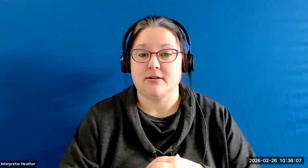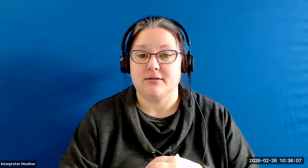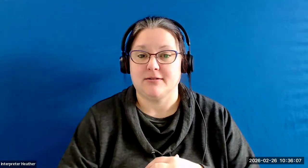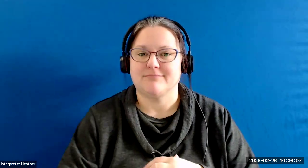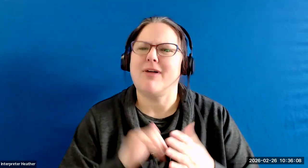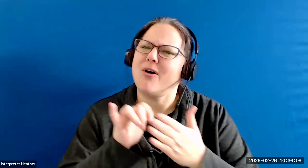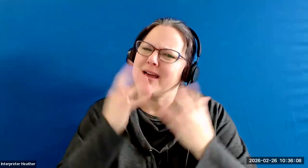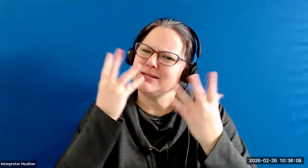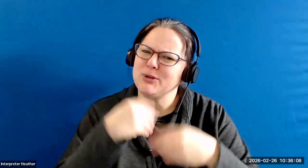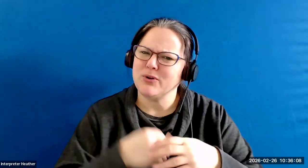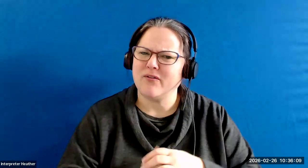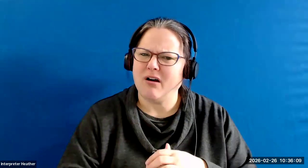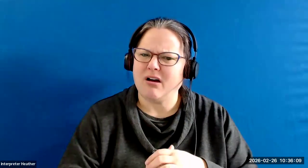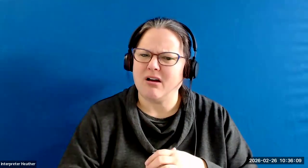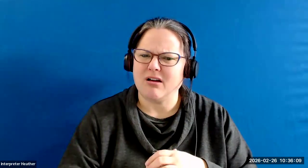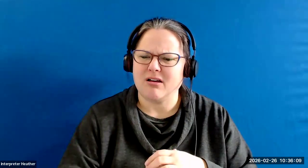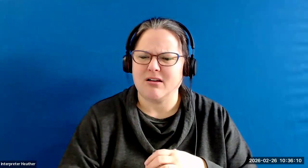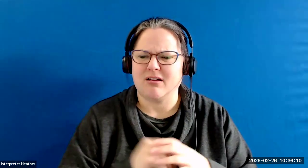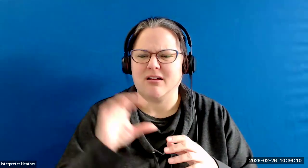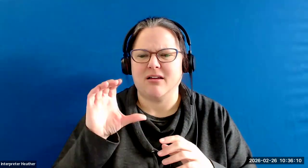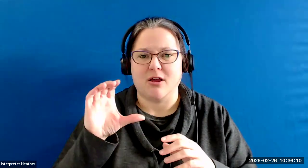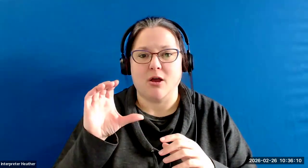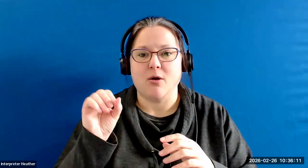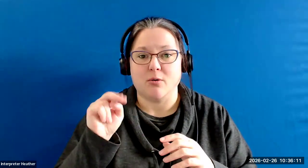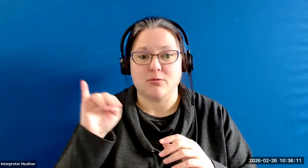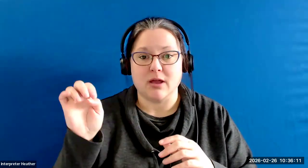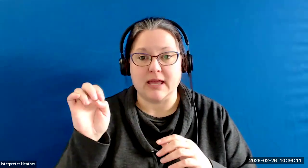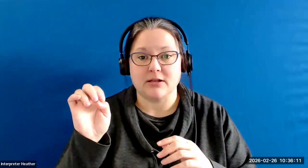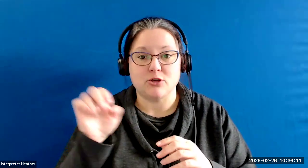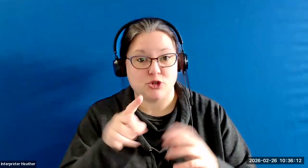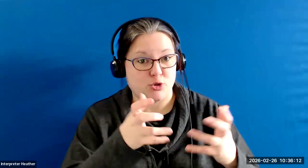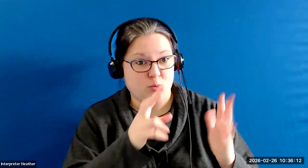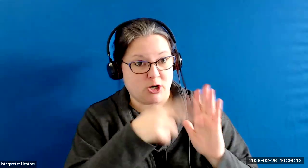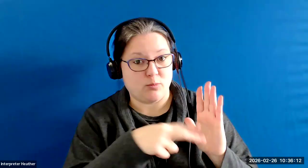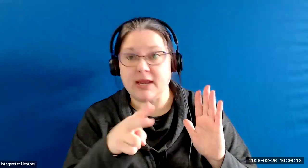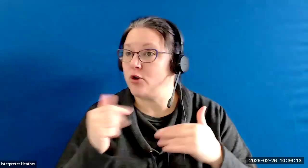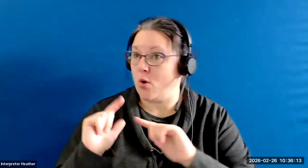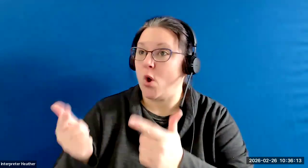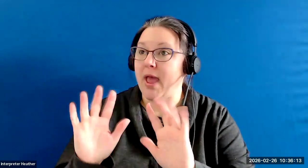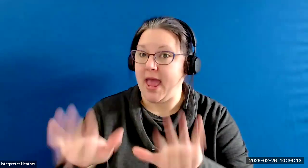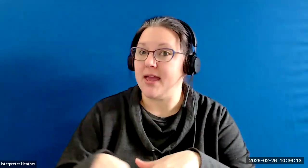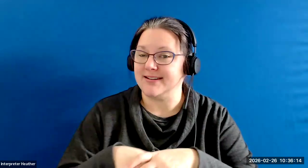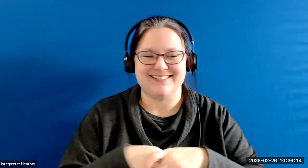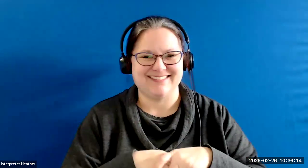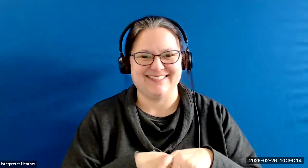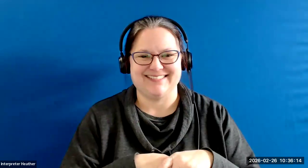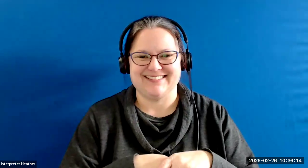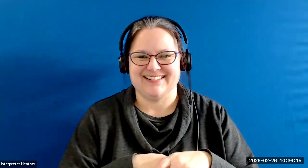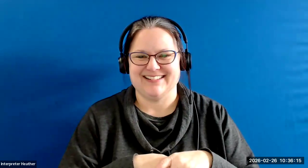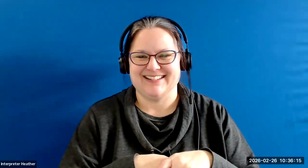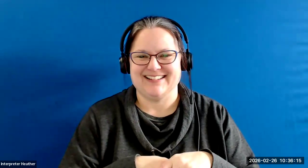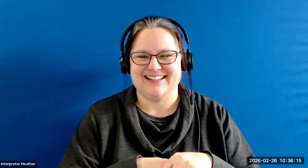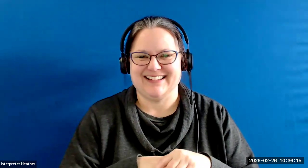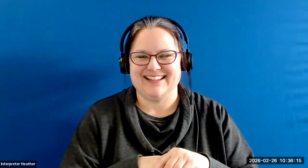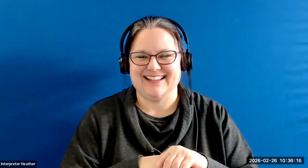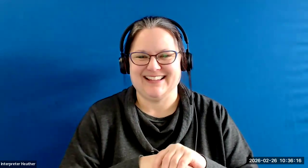That's beautiful. And Um, Connie is saying, would you like to continue to read? no, go ahead. Okay. I just